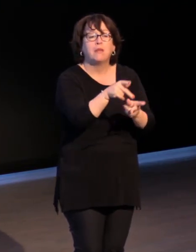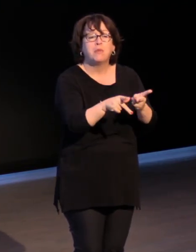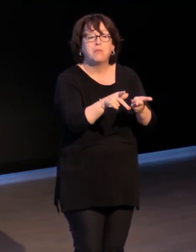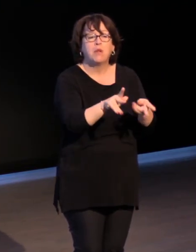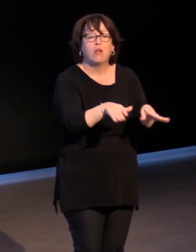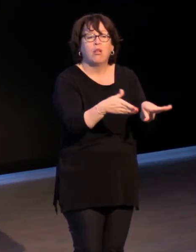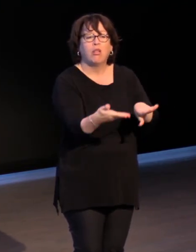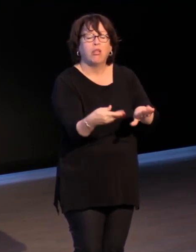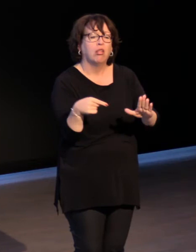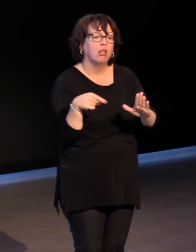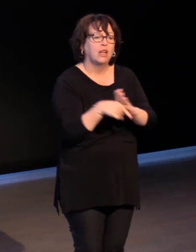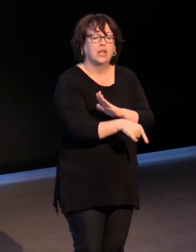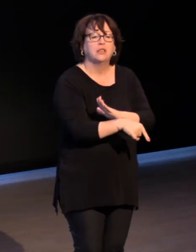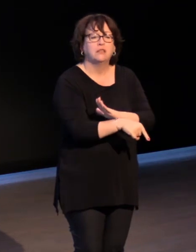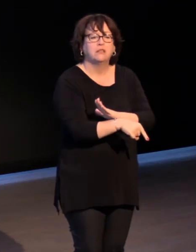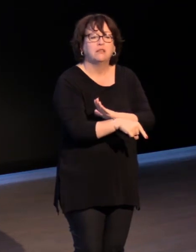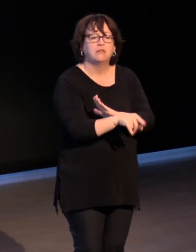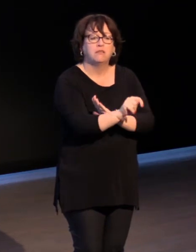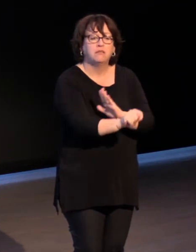in that time.